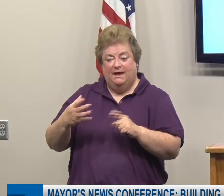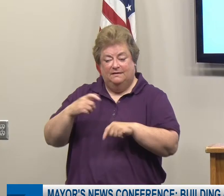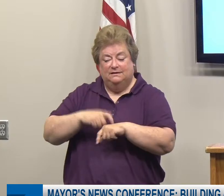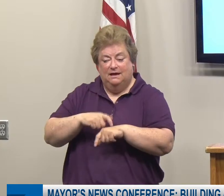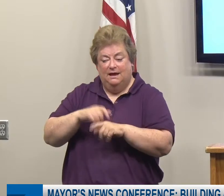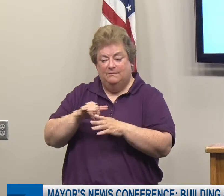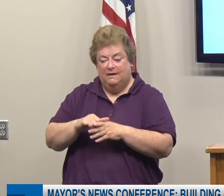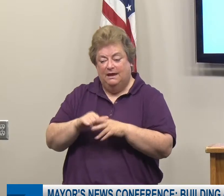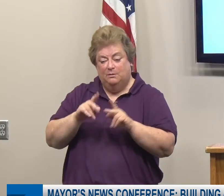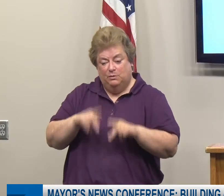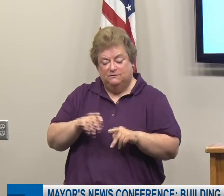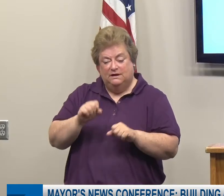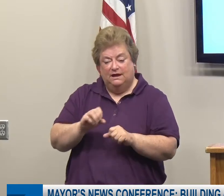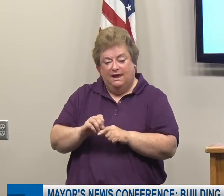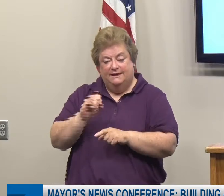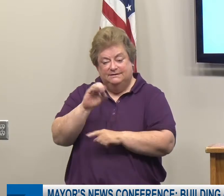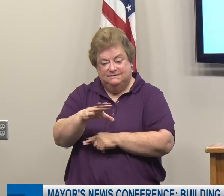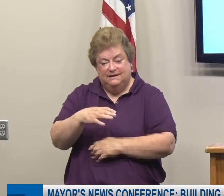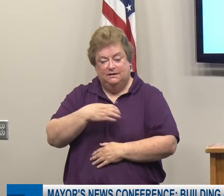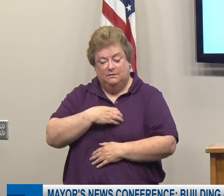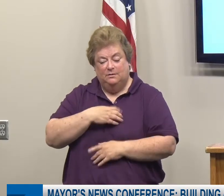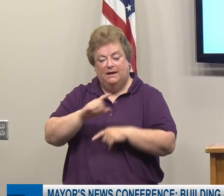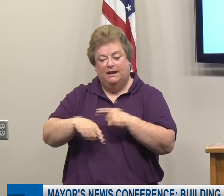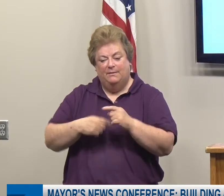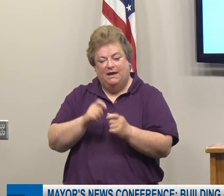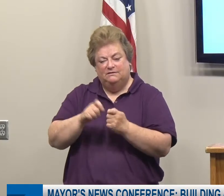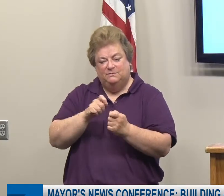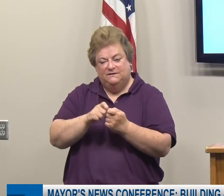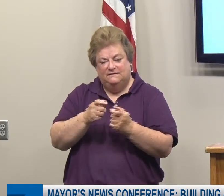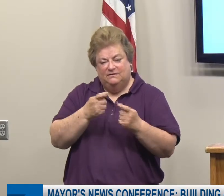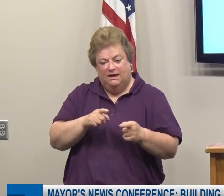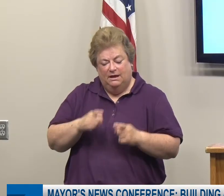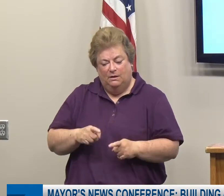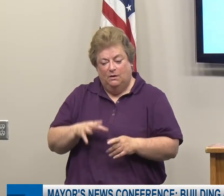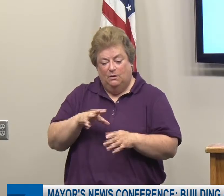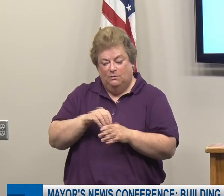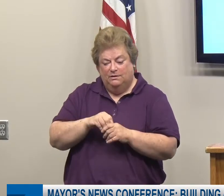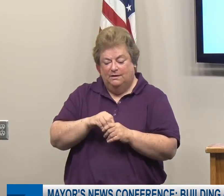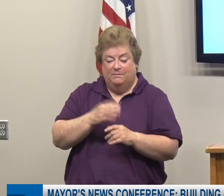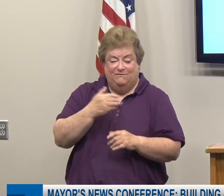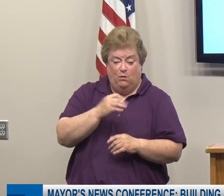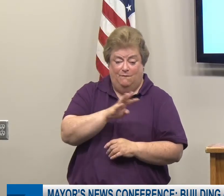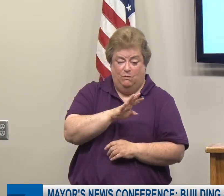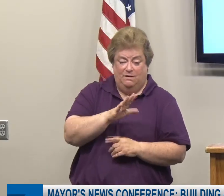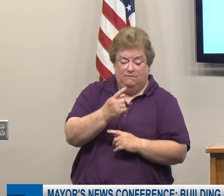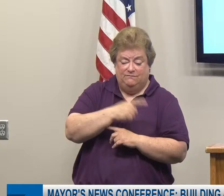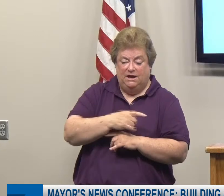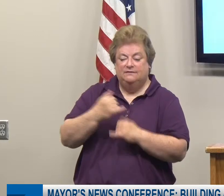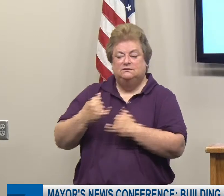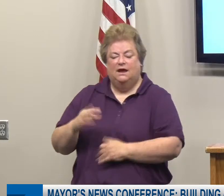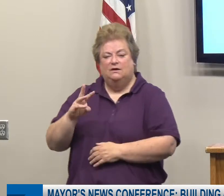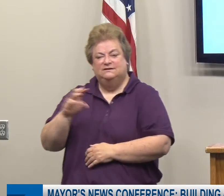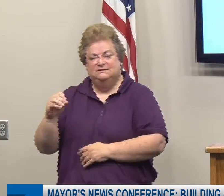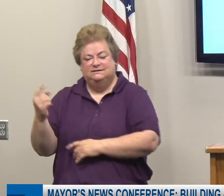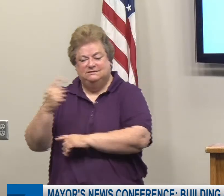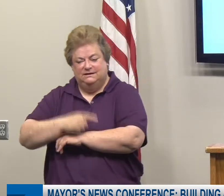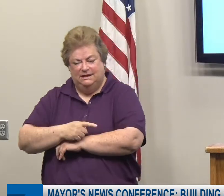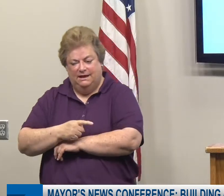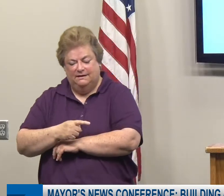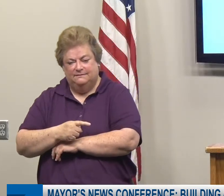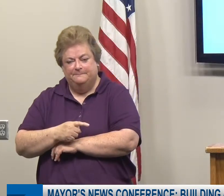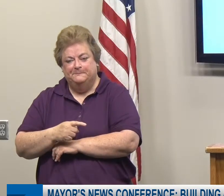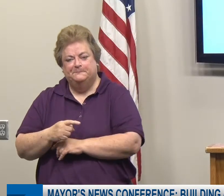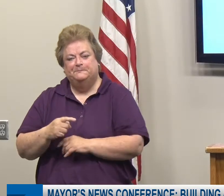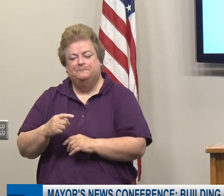that a resident has to submit a complaint about a specific incident from 45 days to 60 days. Extending this time period